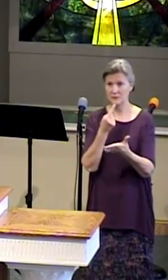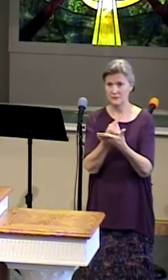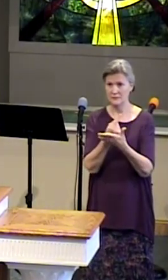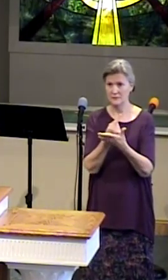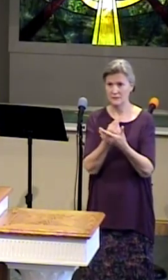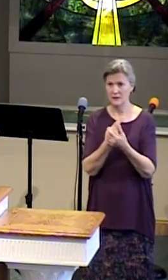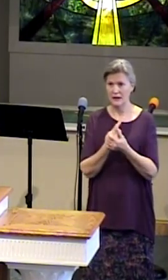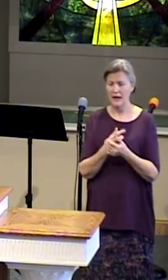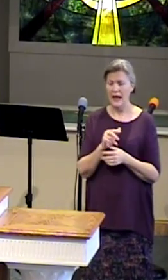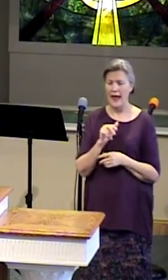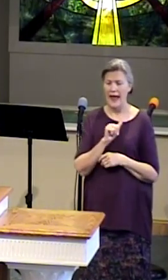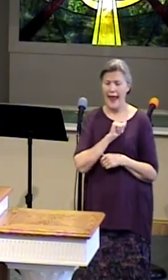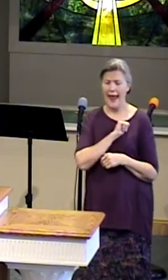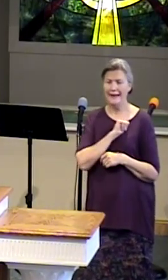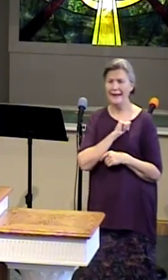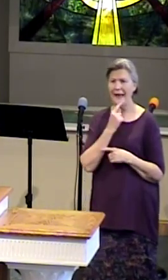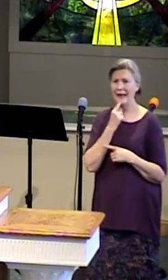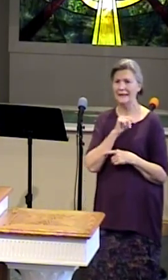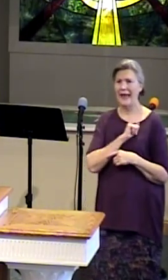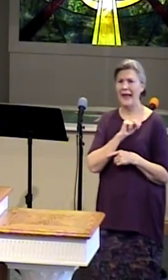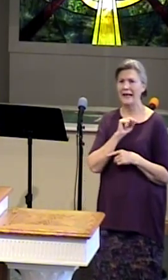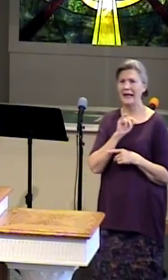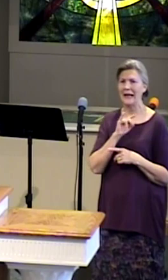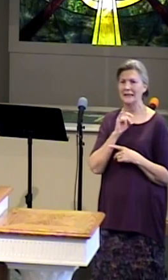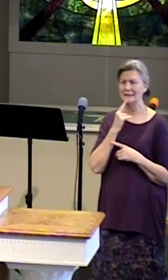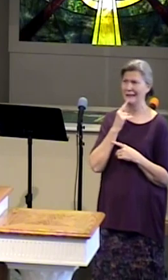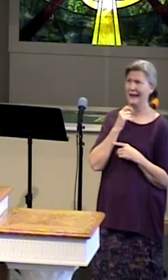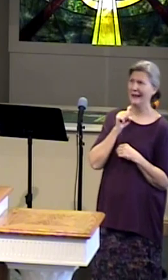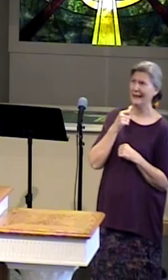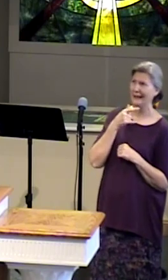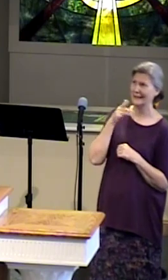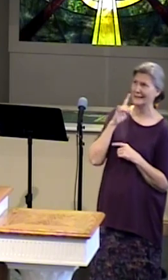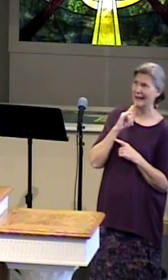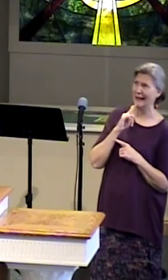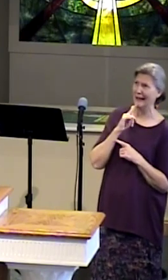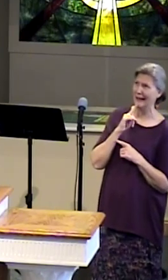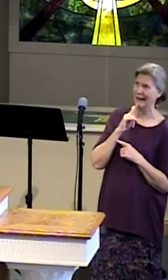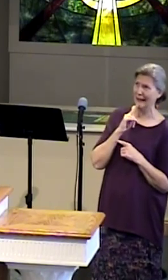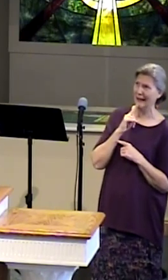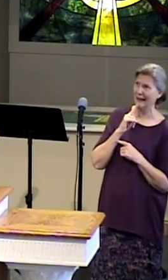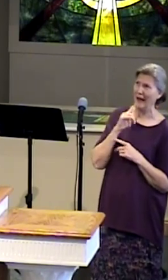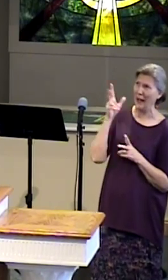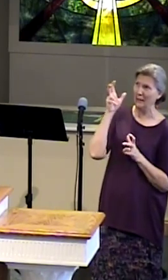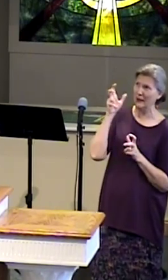Okay, yes, God, I'm hearing from you, and you're speaking to me right now, but isn't that the guy that's killing people like me?